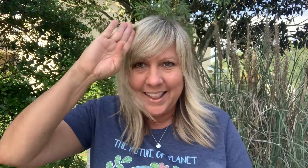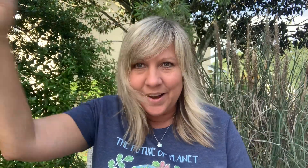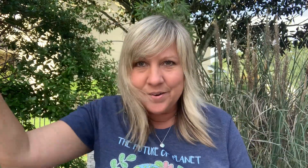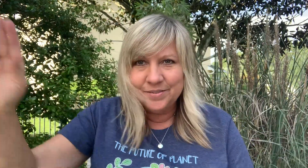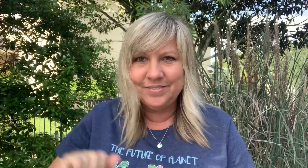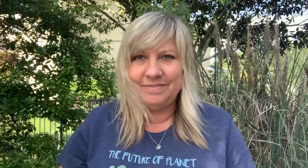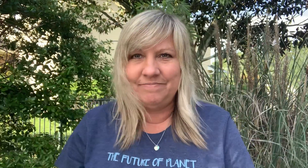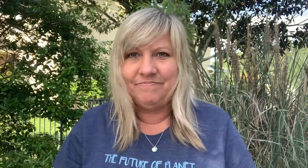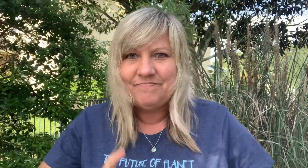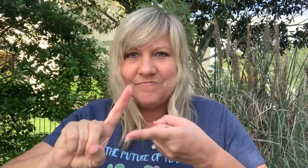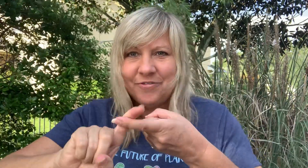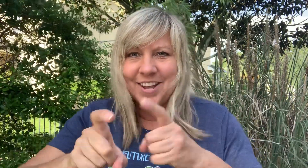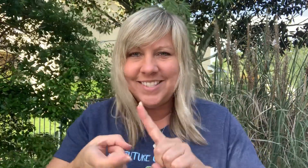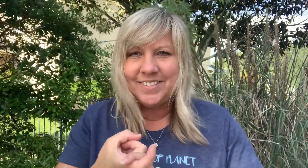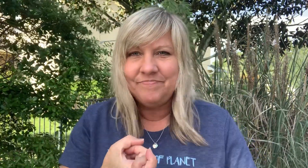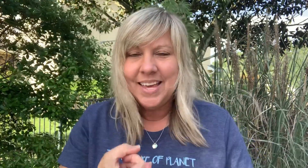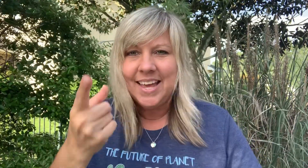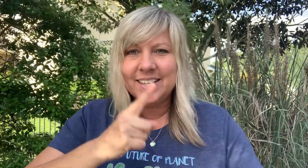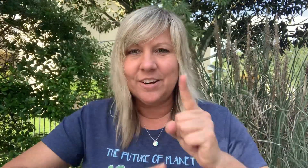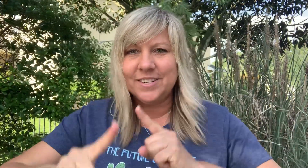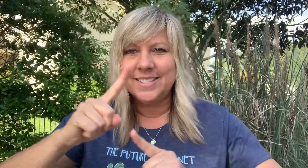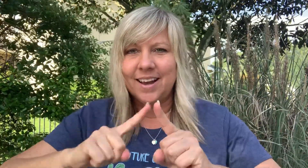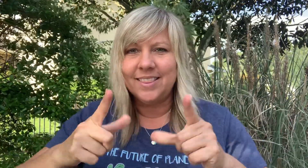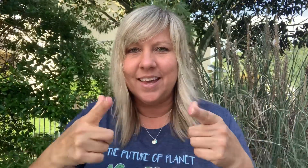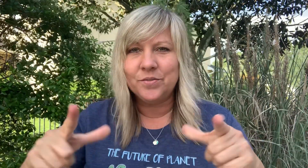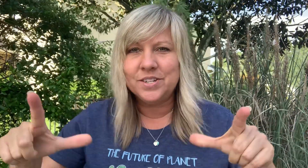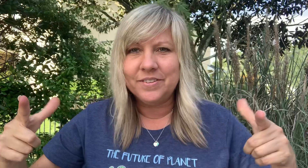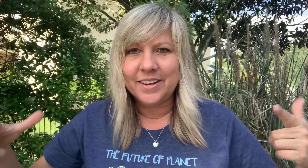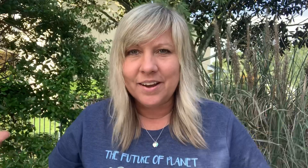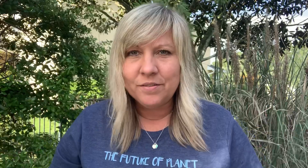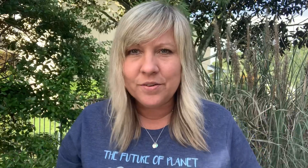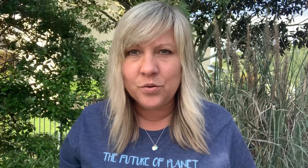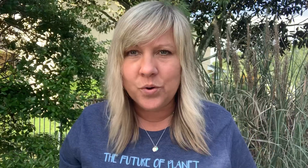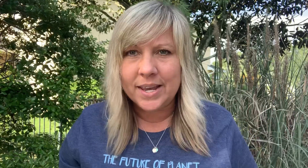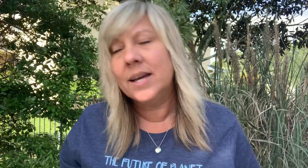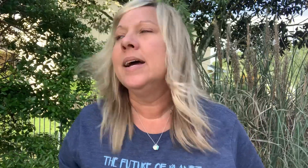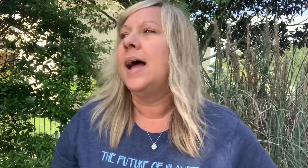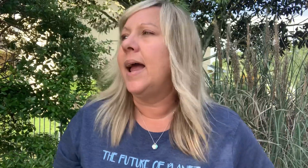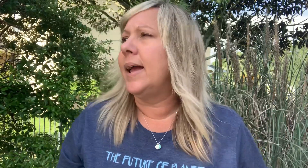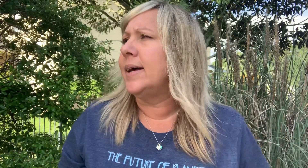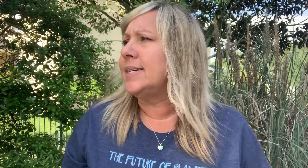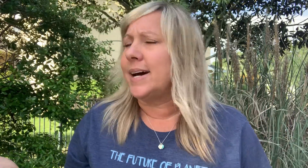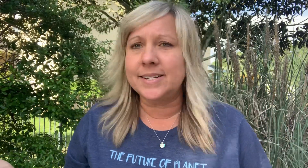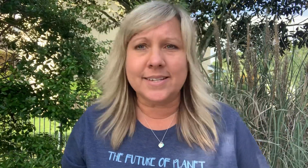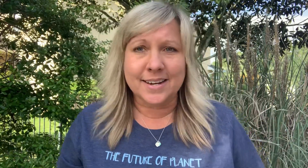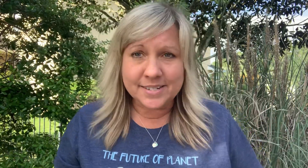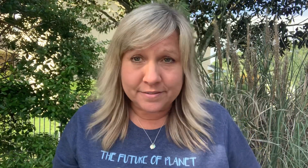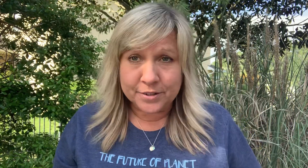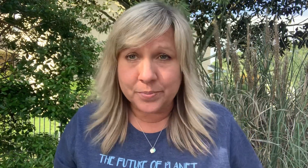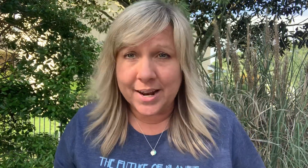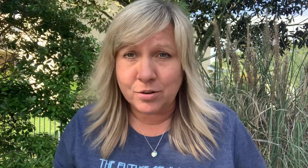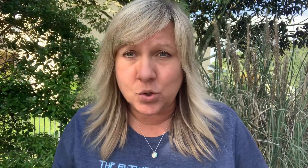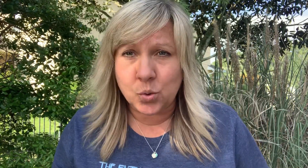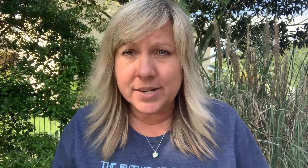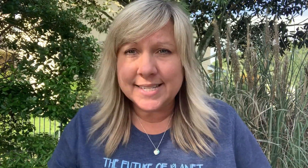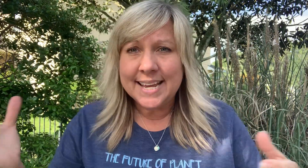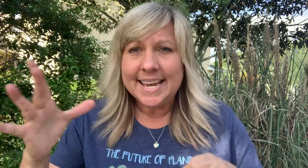Hello, friends. It's our sign language video for the week, and I decided to film it outdoors. It